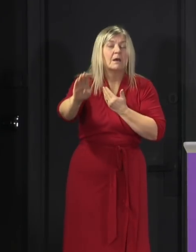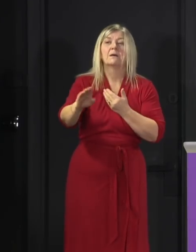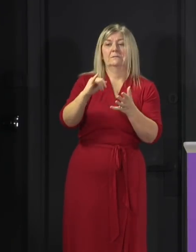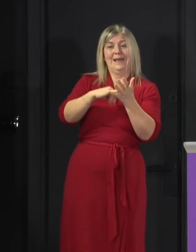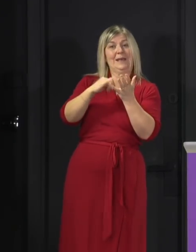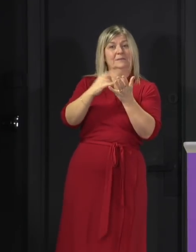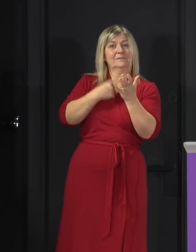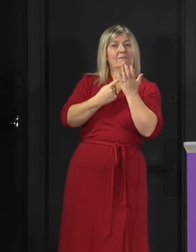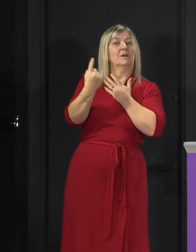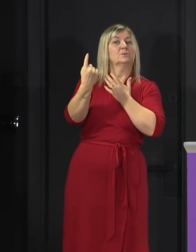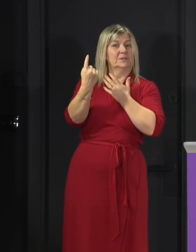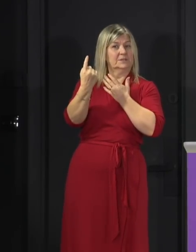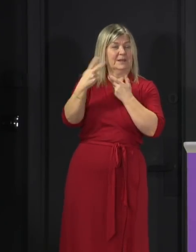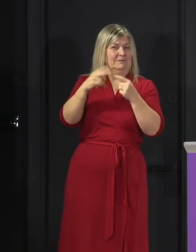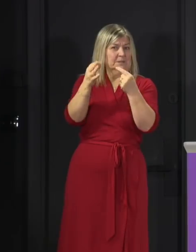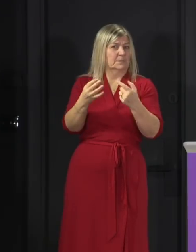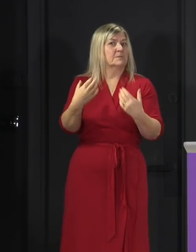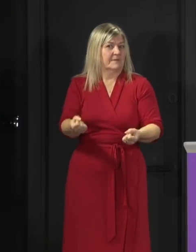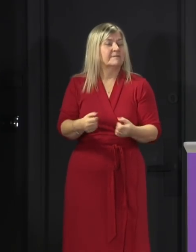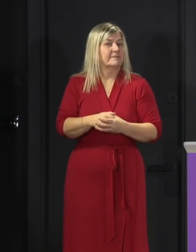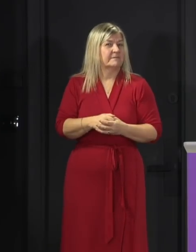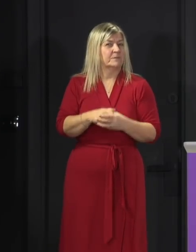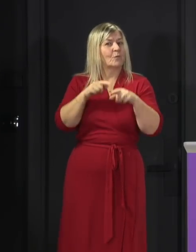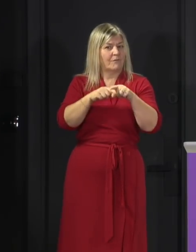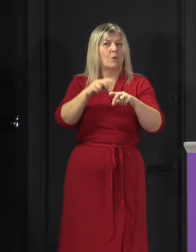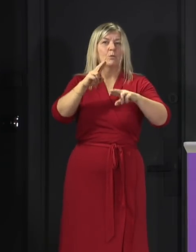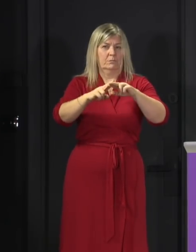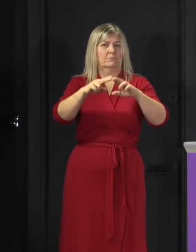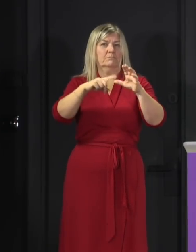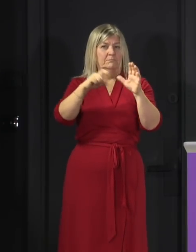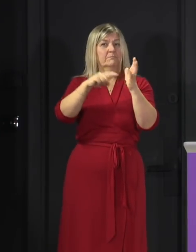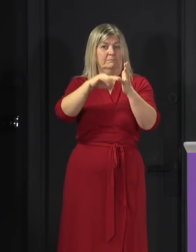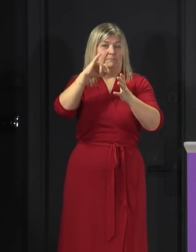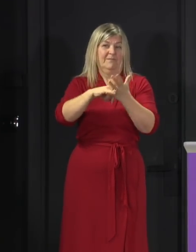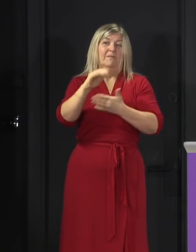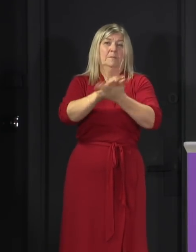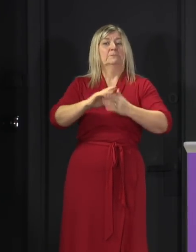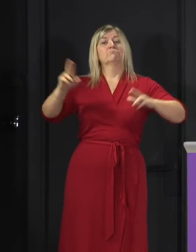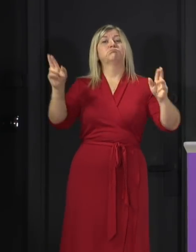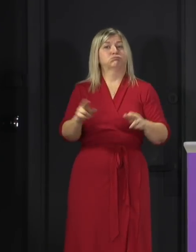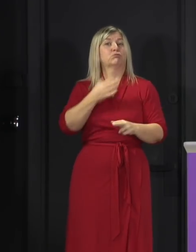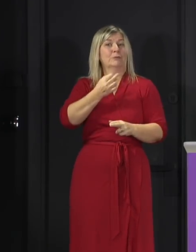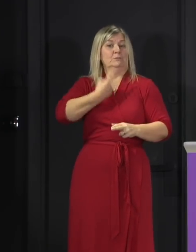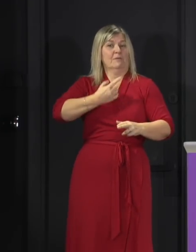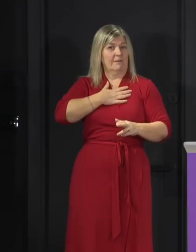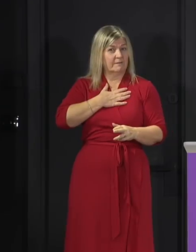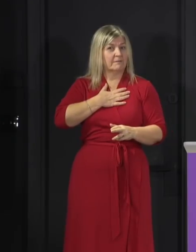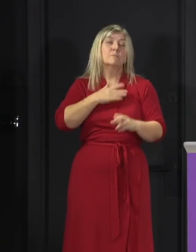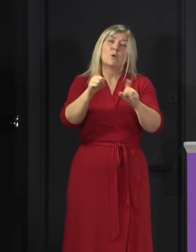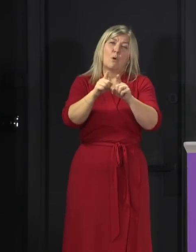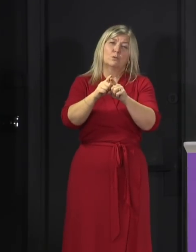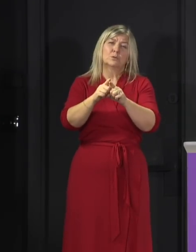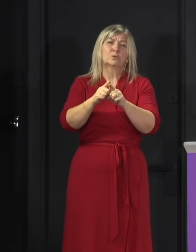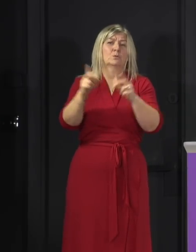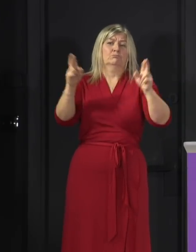of the symptoms of COVID. By following all of these rules, we are all minimising the risks to ourselves, but we are all also helping